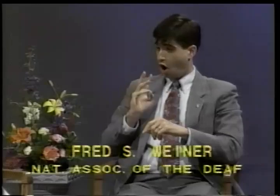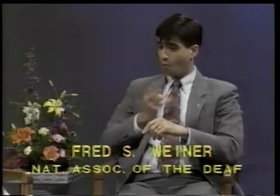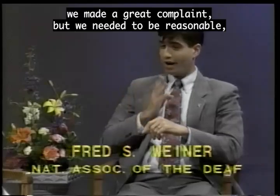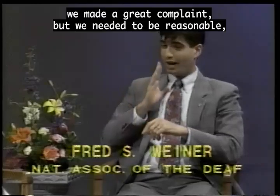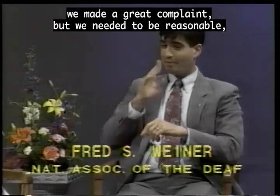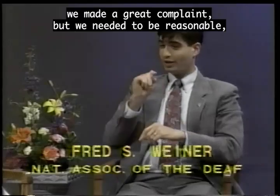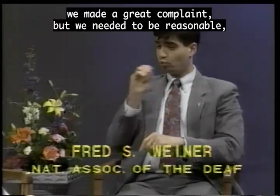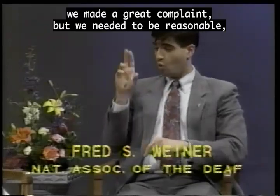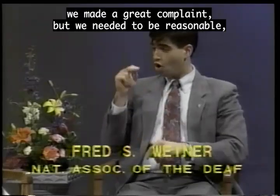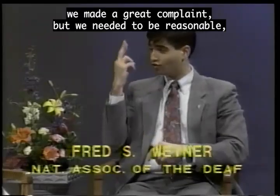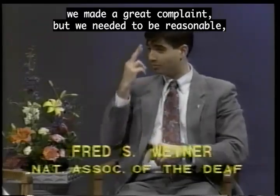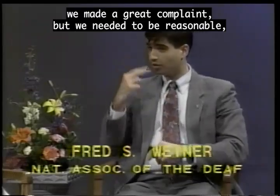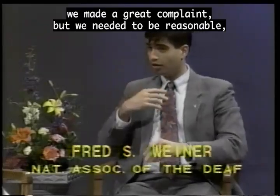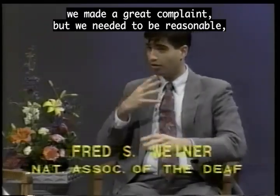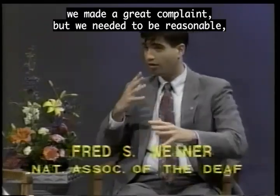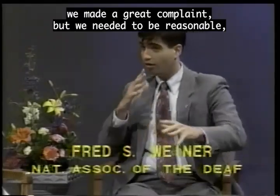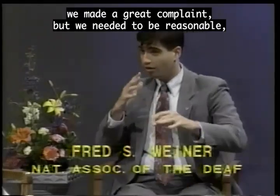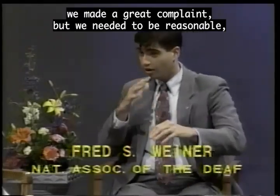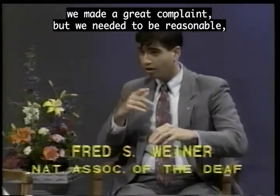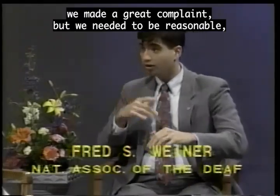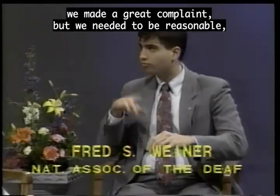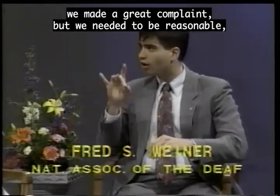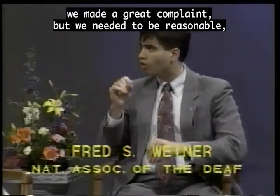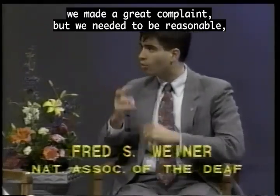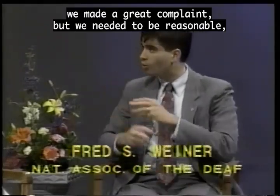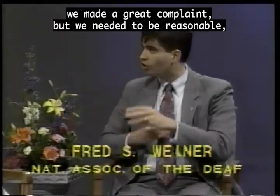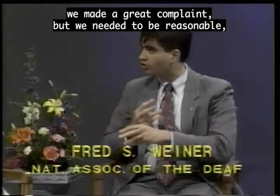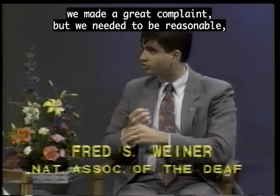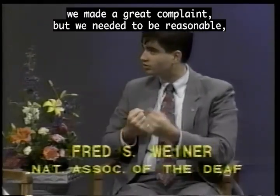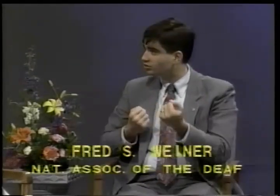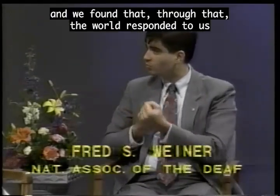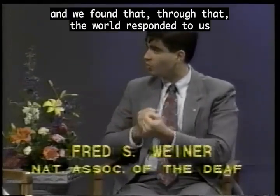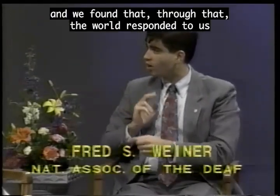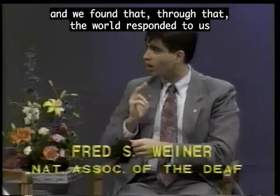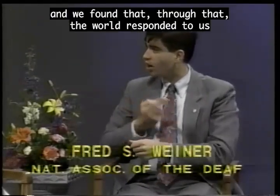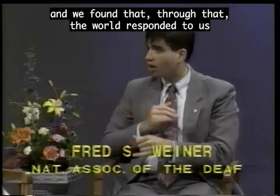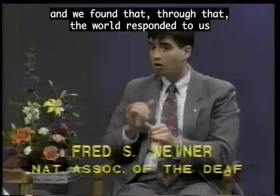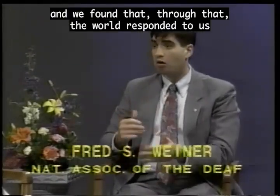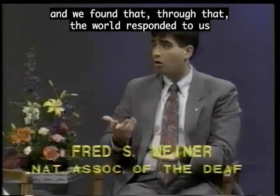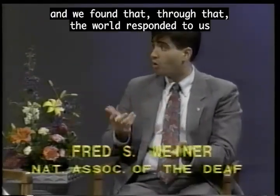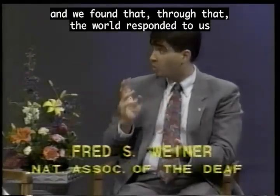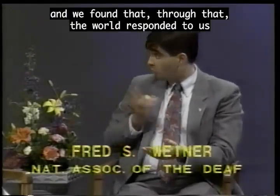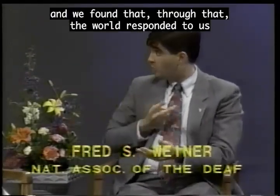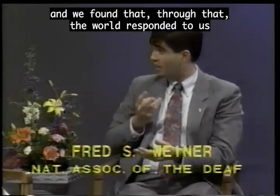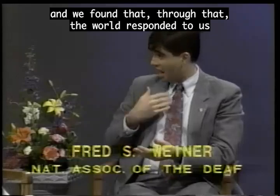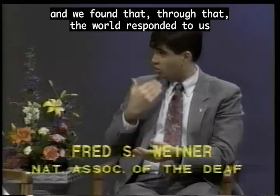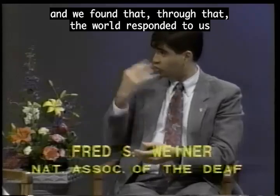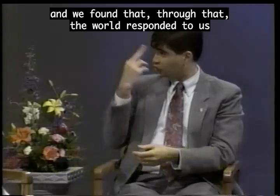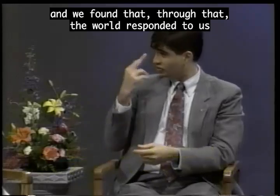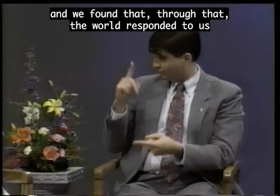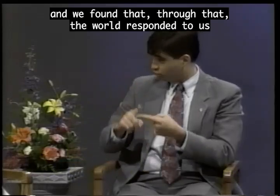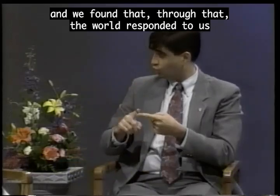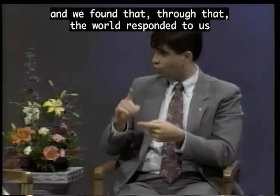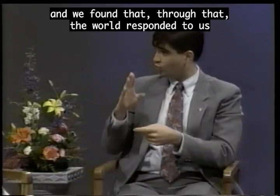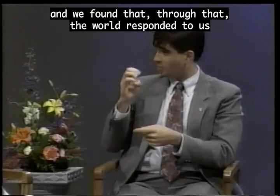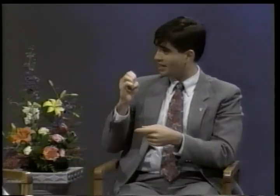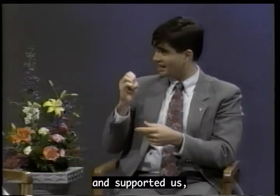we made a great complaint, but we needed to be reasonable. And we found that through that, the world responded to us and